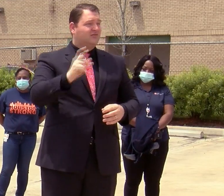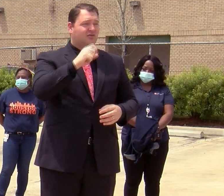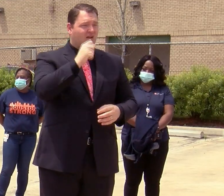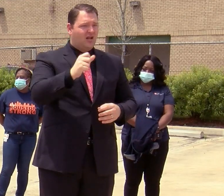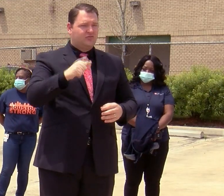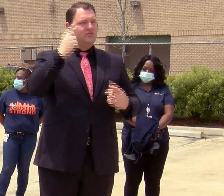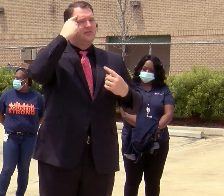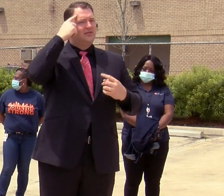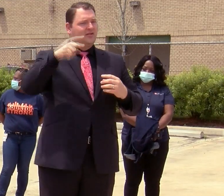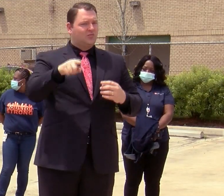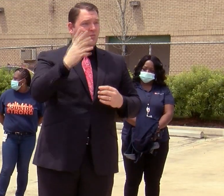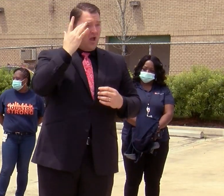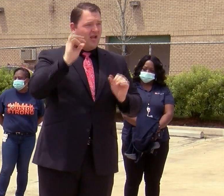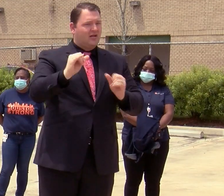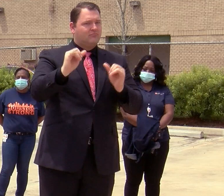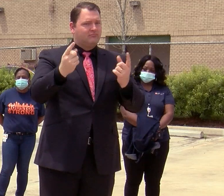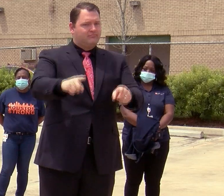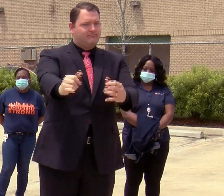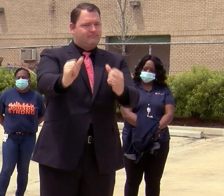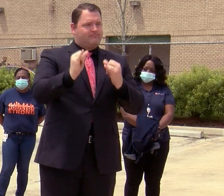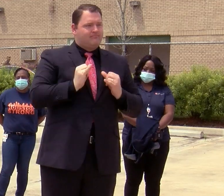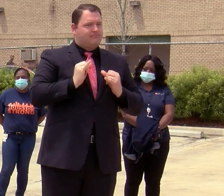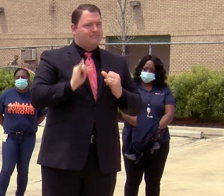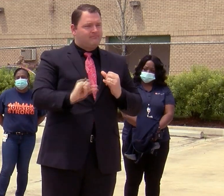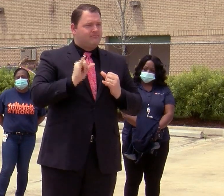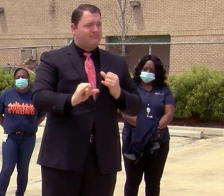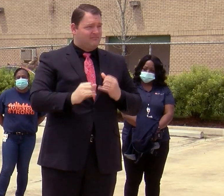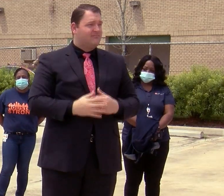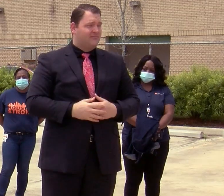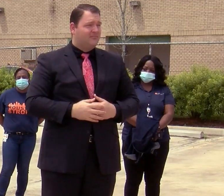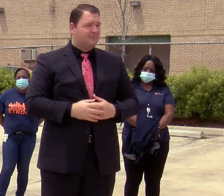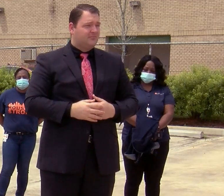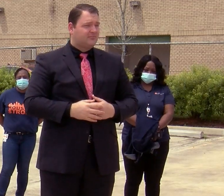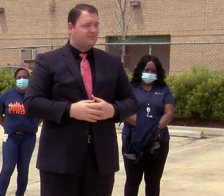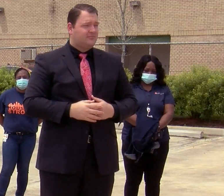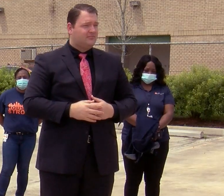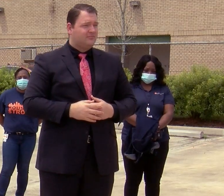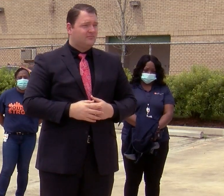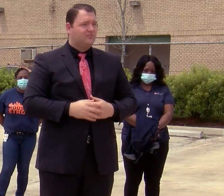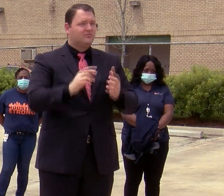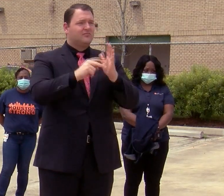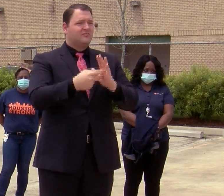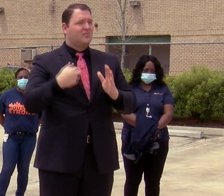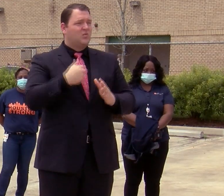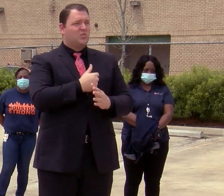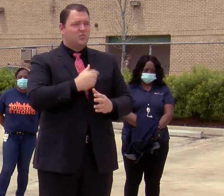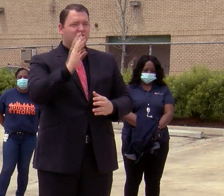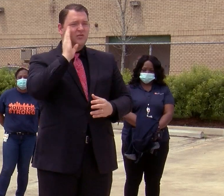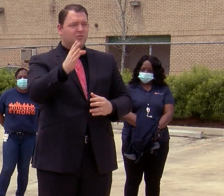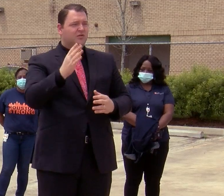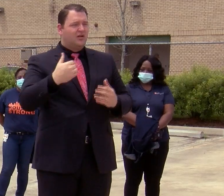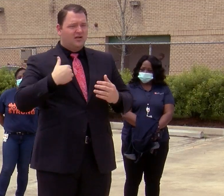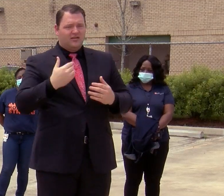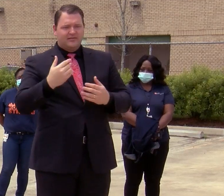be a mistake to conclude that we should not dispatch with all deliberate speed the necessary